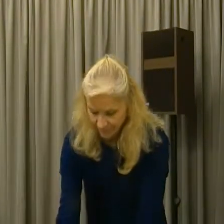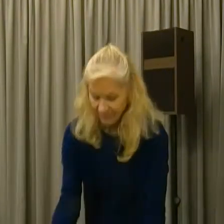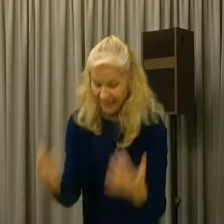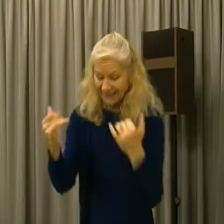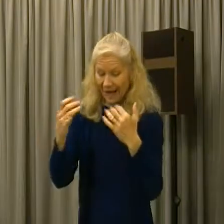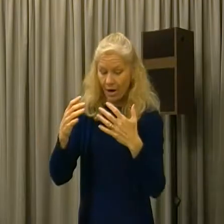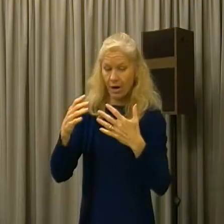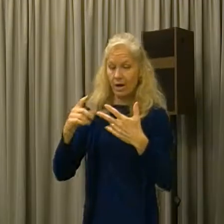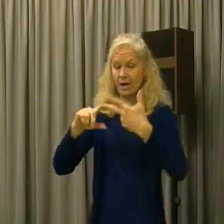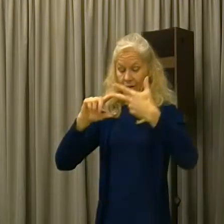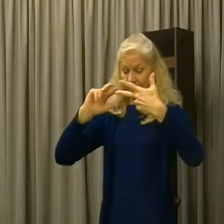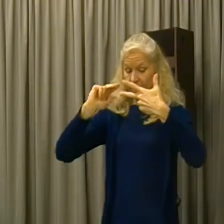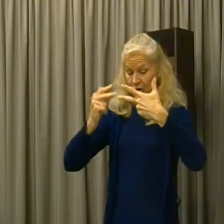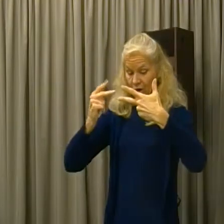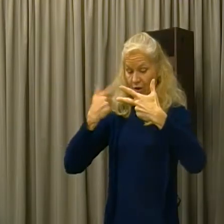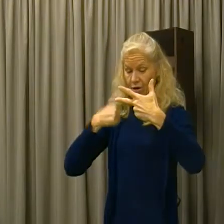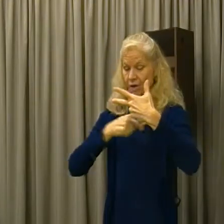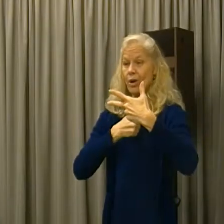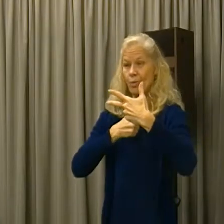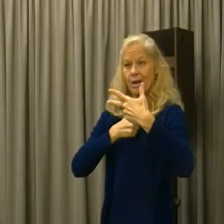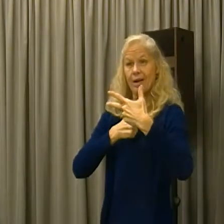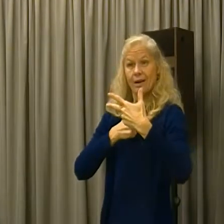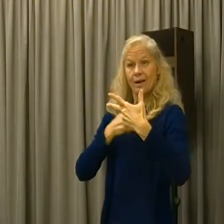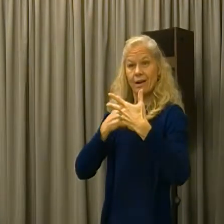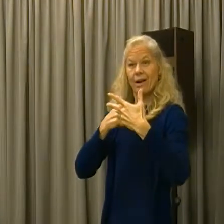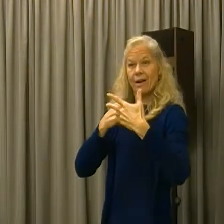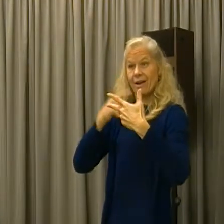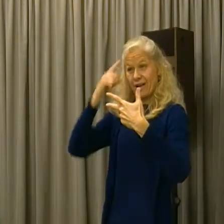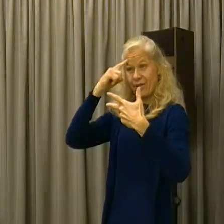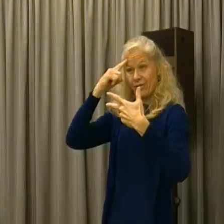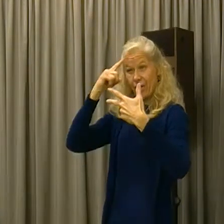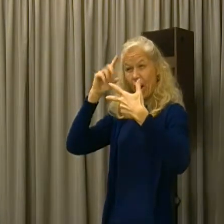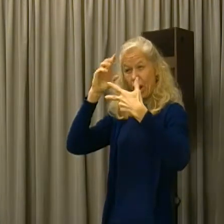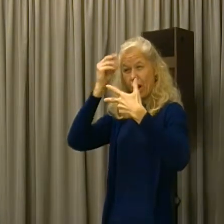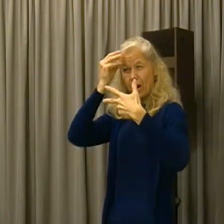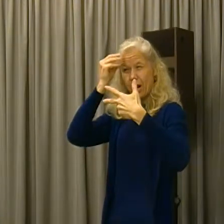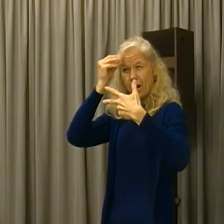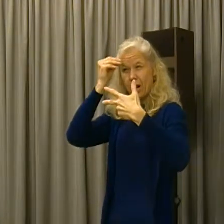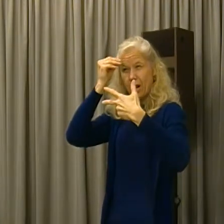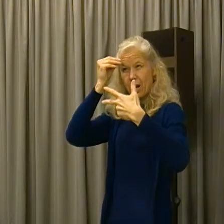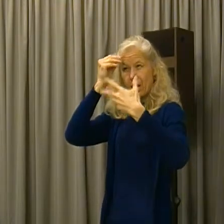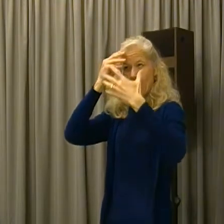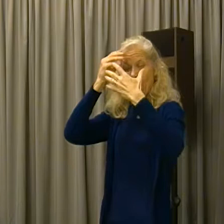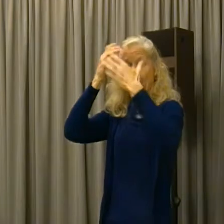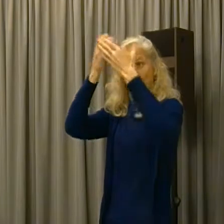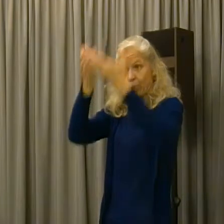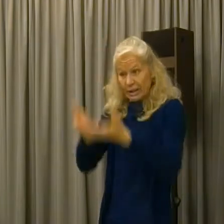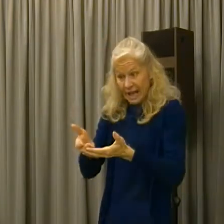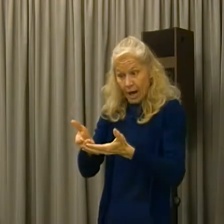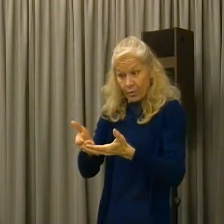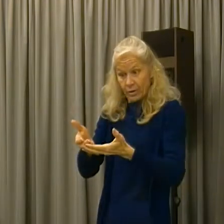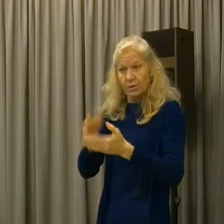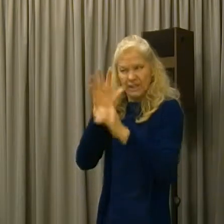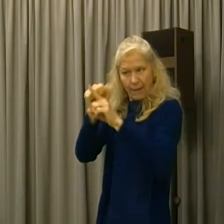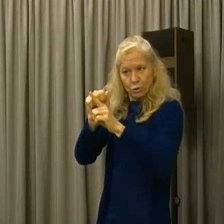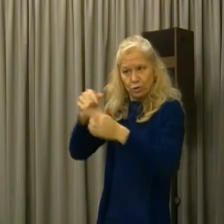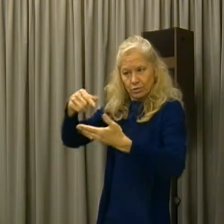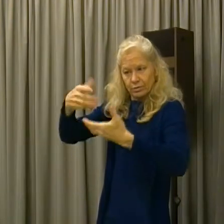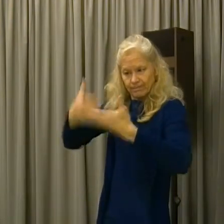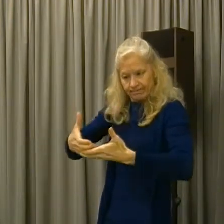God's Word. Look what the Bible says in 2 Corinthians 10. And he says, our weapons, he said